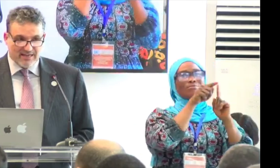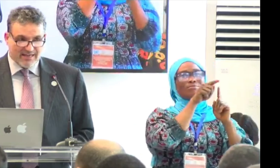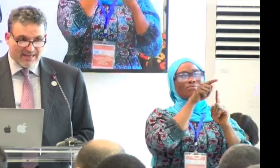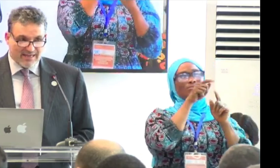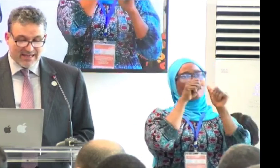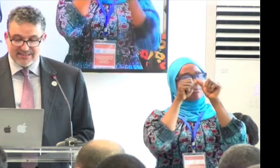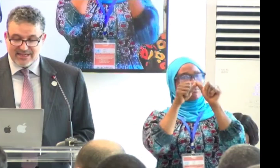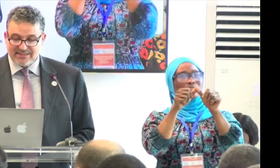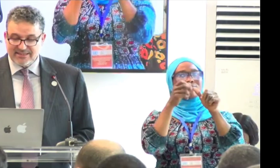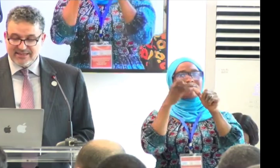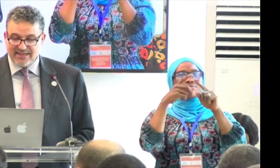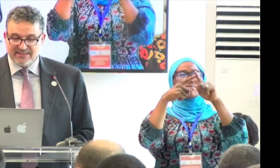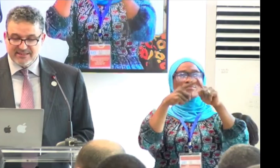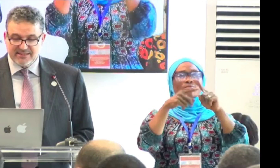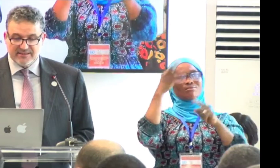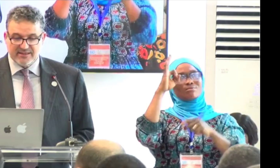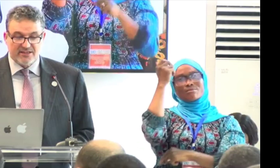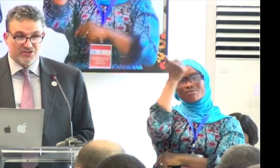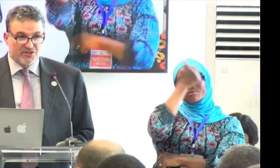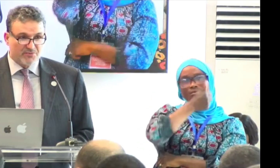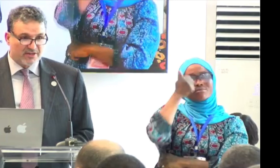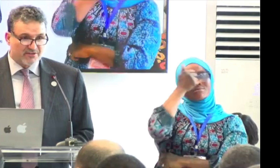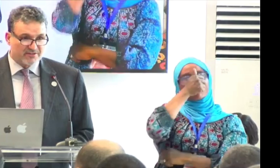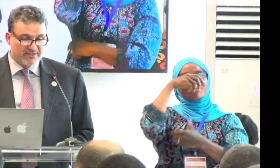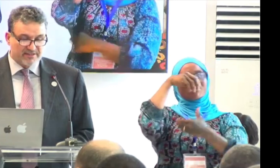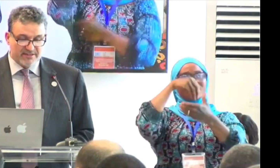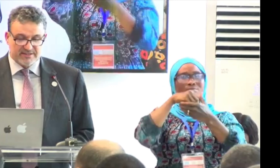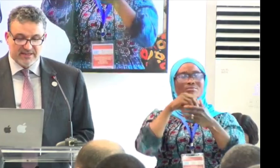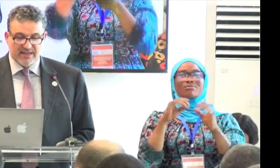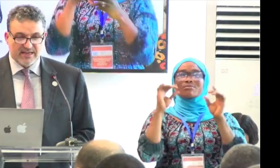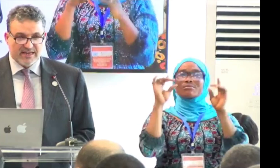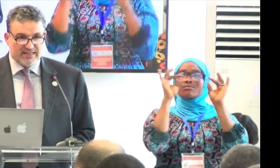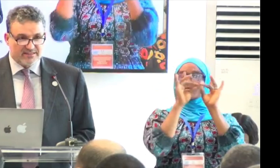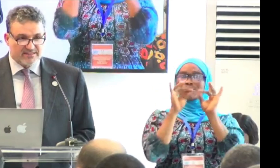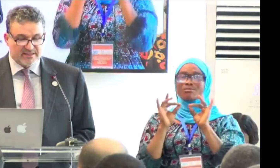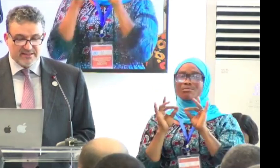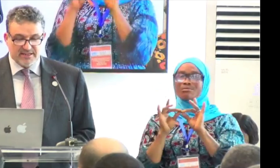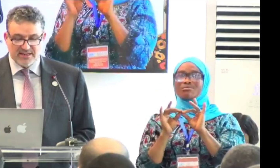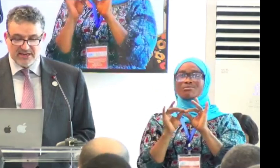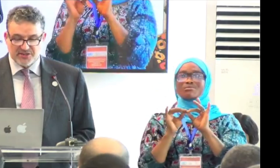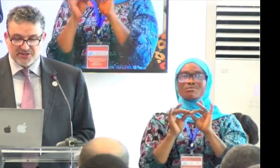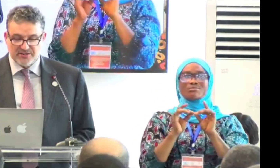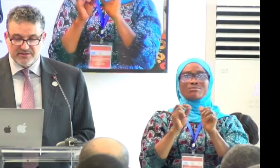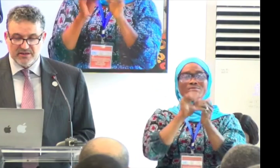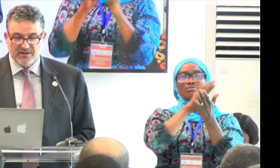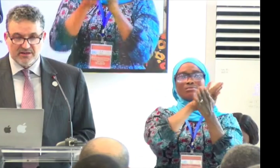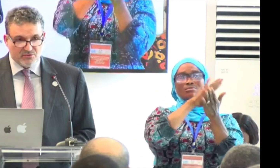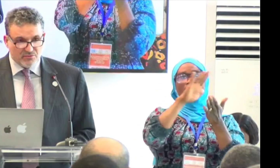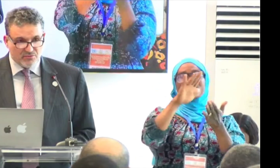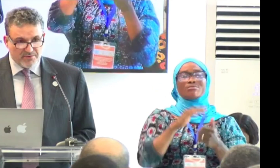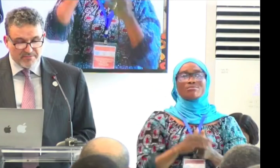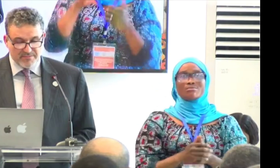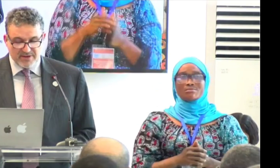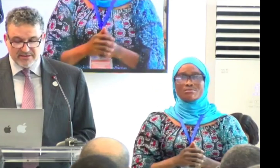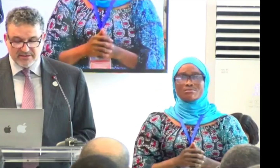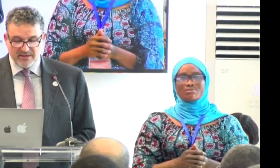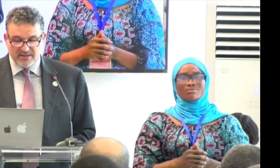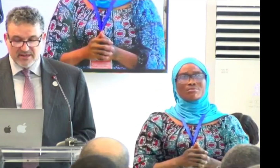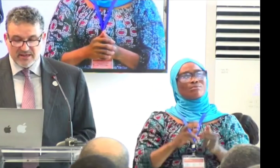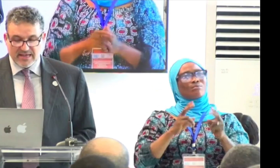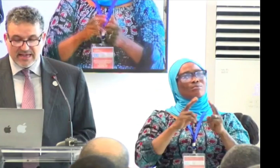Africa as articulated in Leone Consensus and CERT Declaration, 2